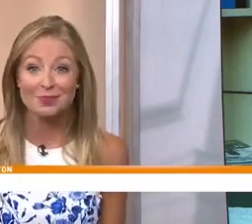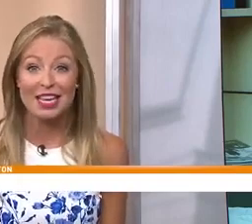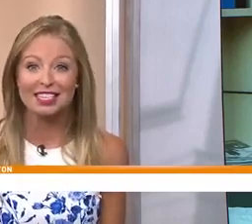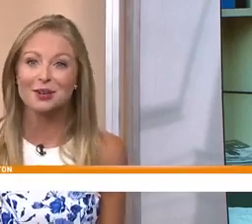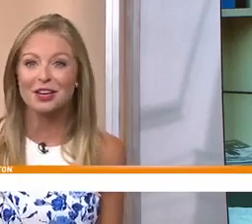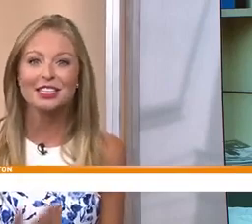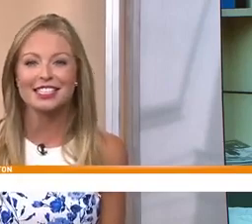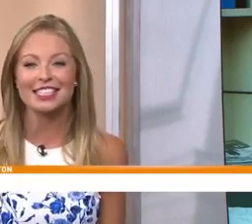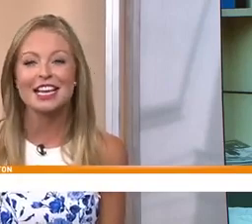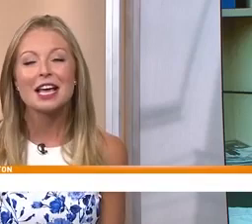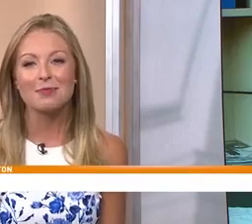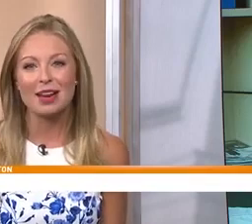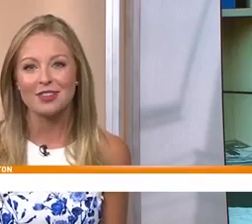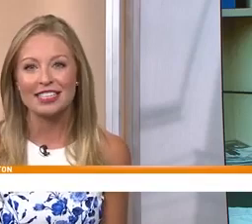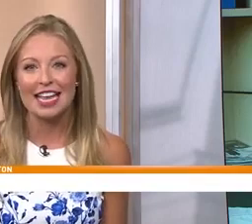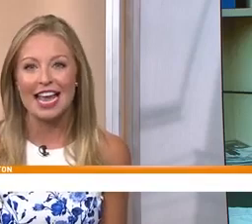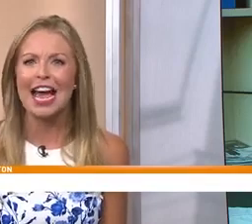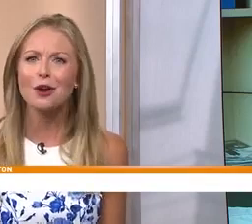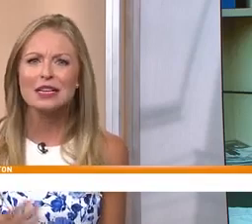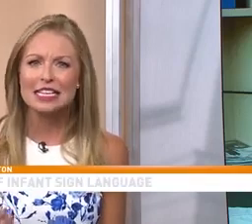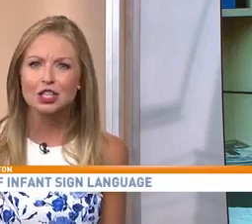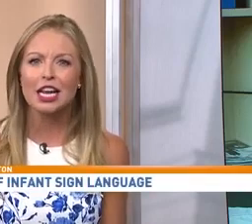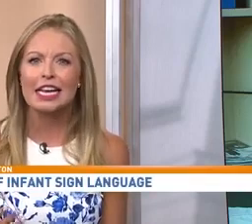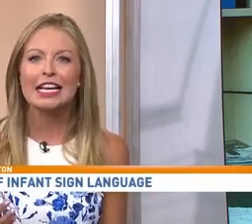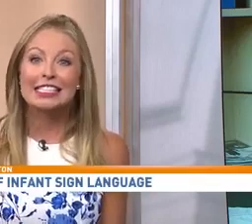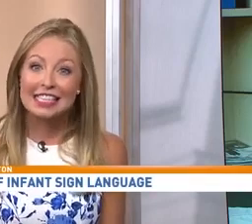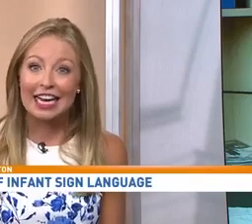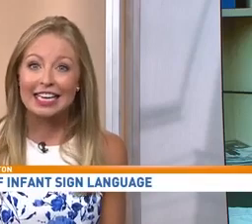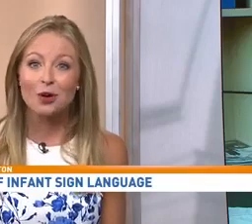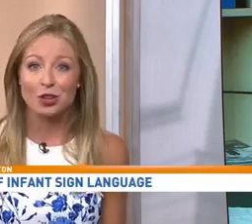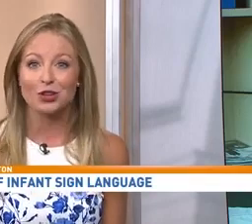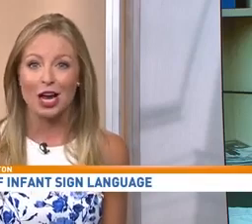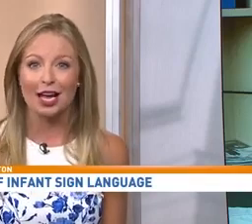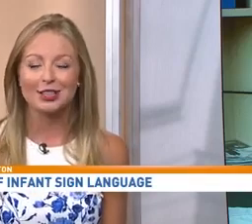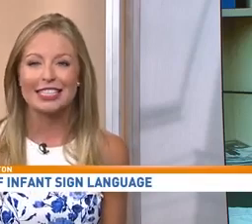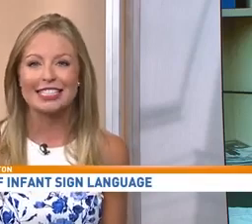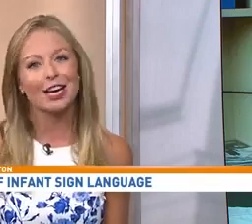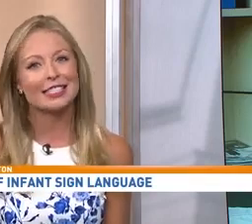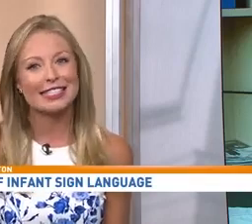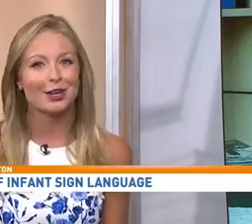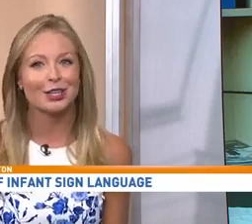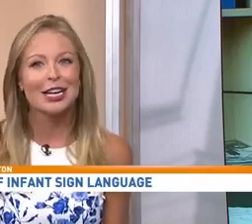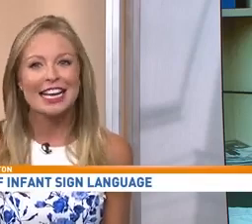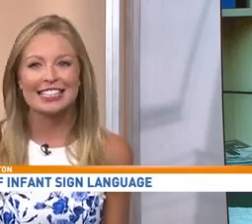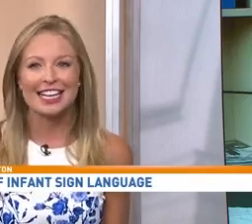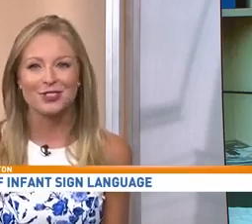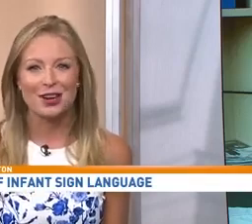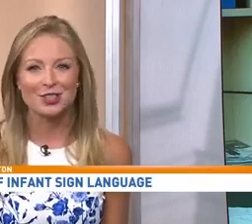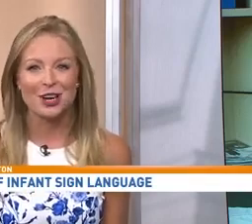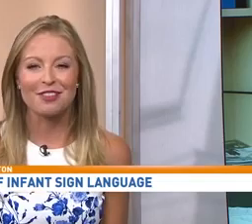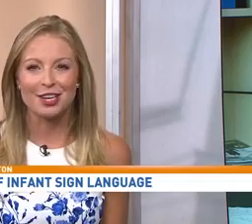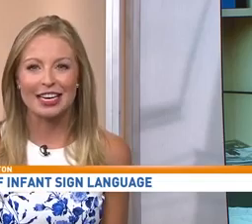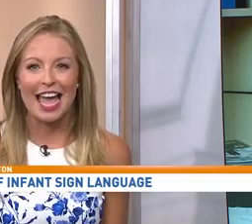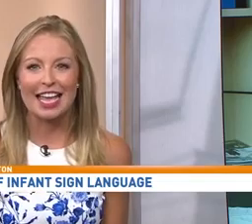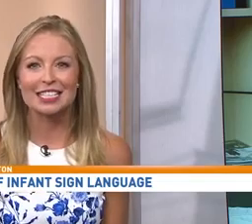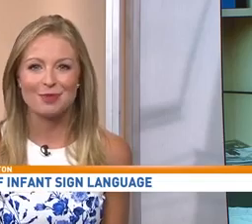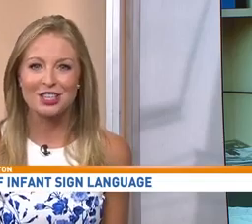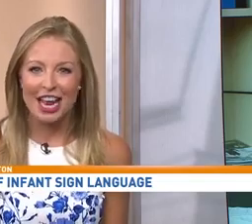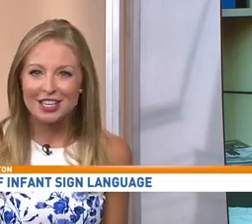speak. So here to discuss the benefits and how to initiate signing with your child is Erin Stauder, Executive Director of Hearing and Speech